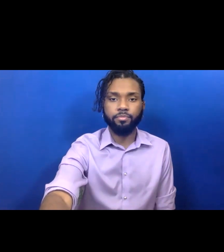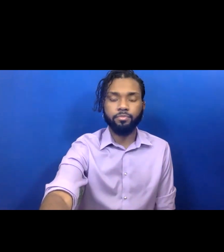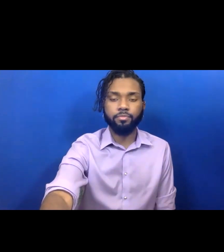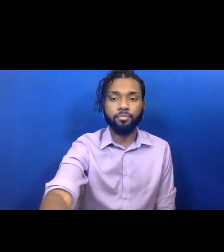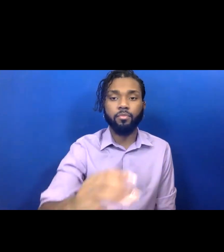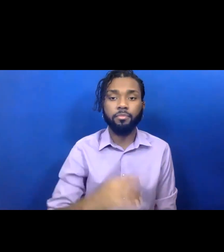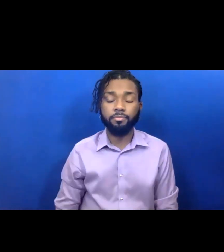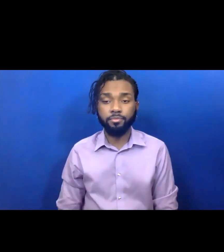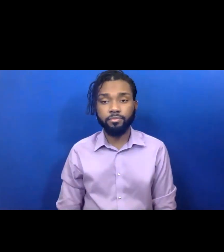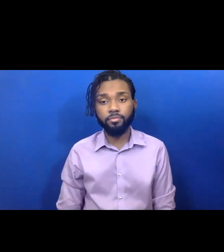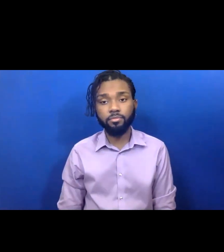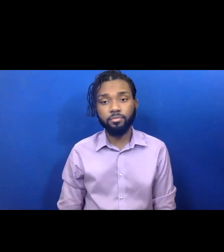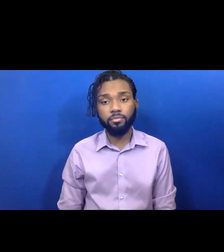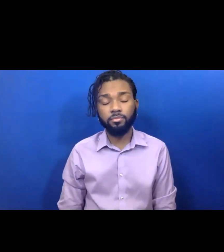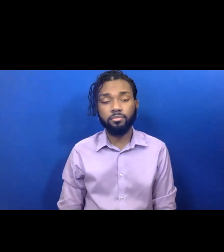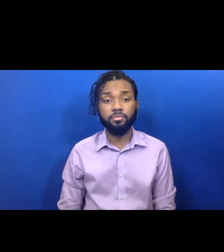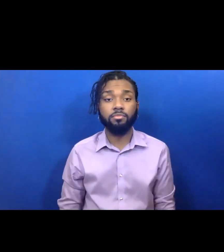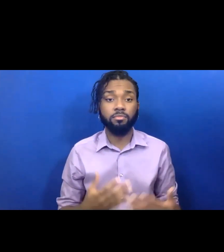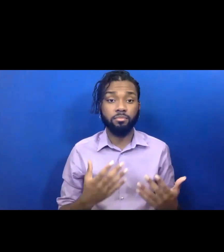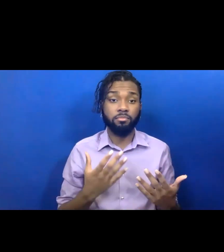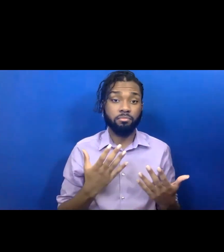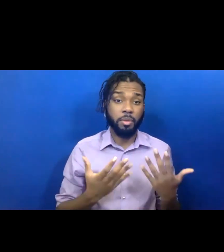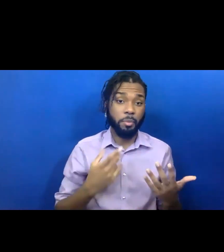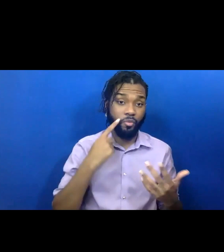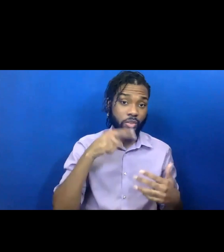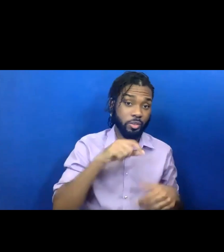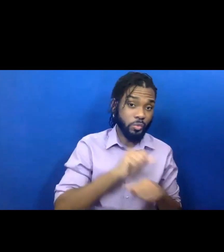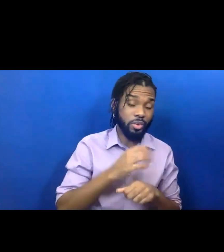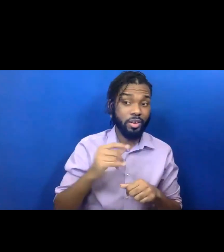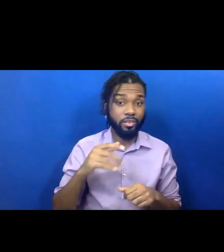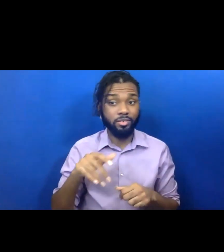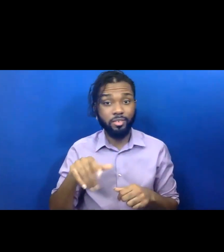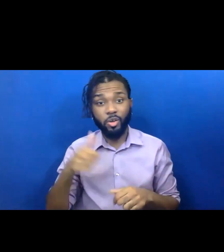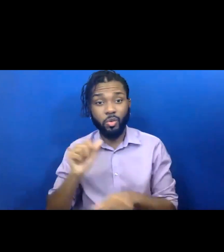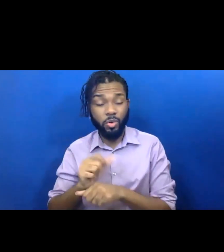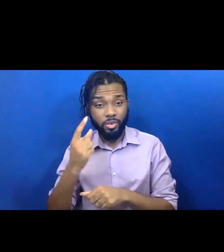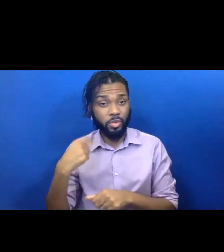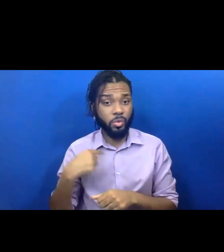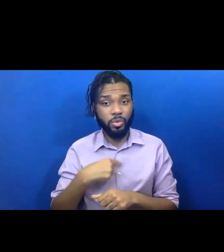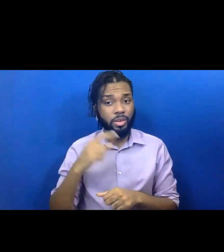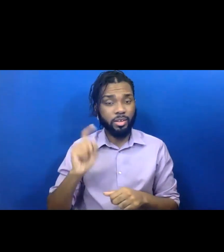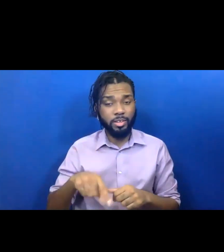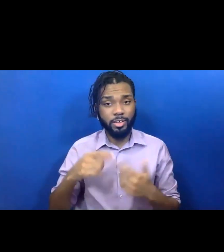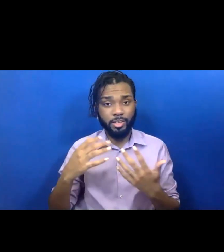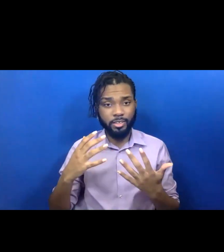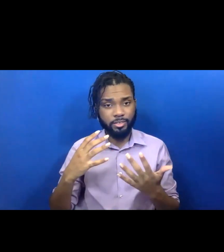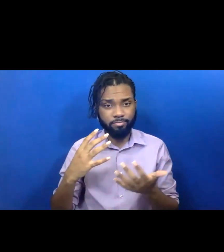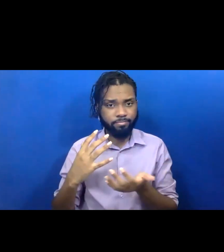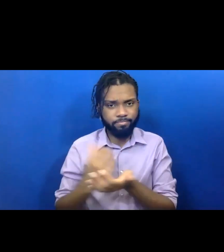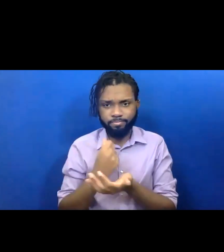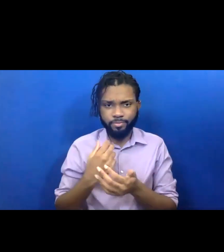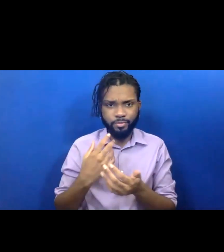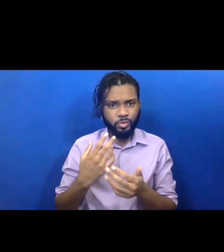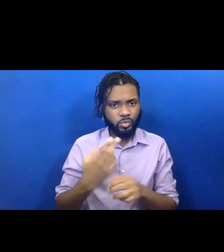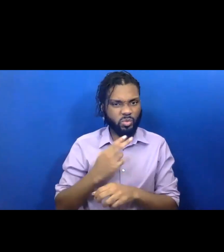One of the things we've contended in this work and in other work is that we need to form our theories. Like we can't just go out and do things without that type of